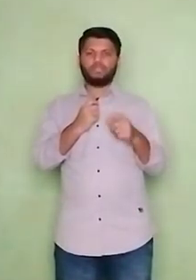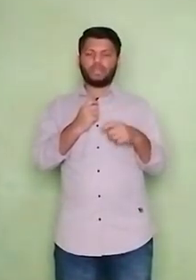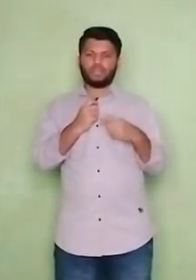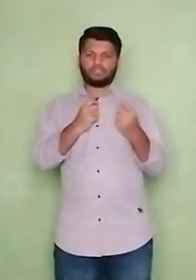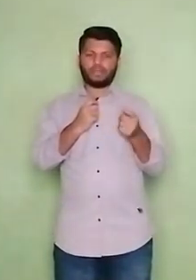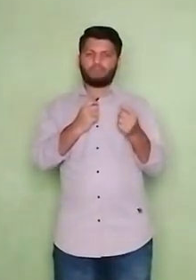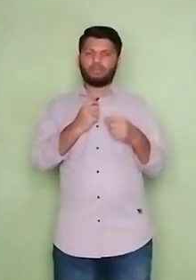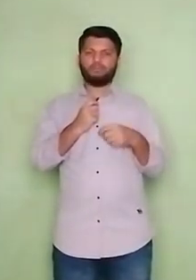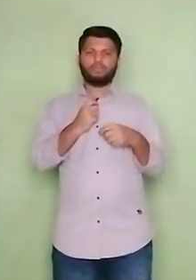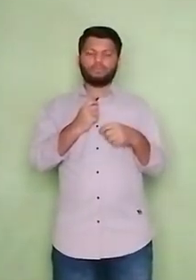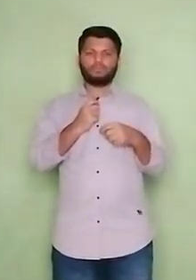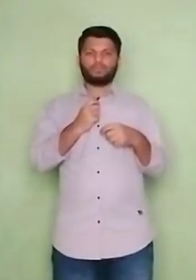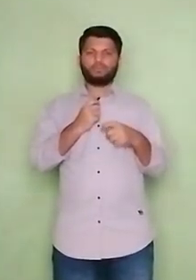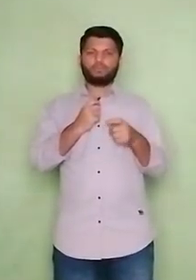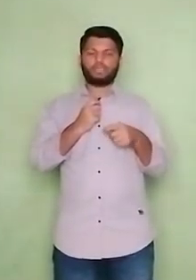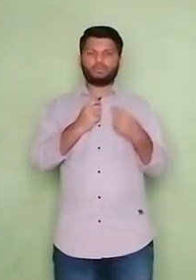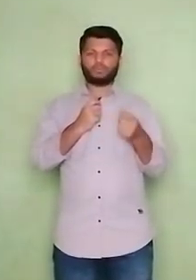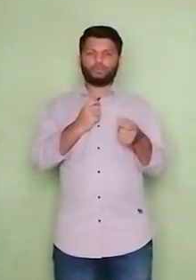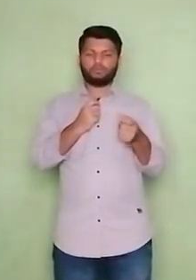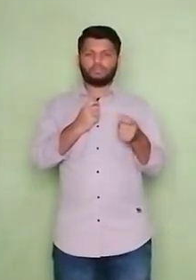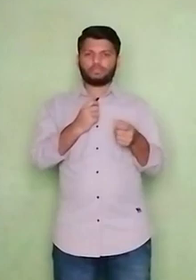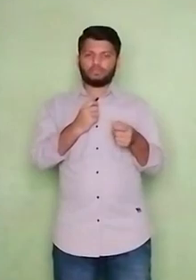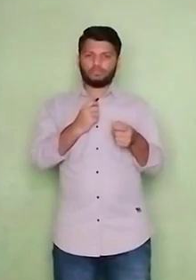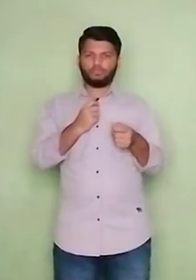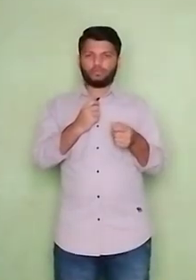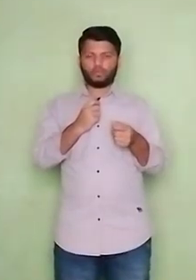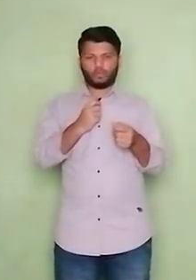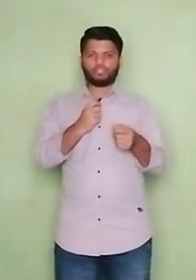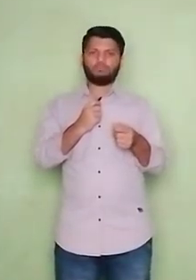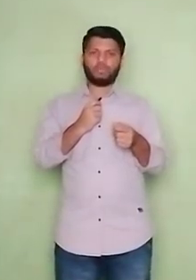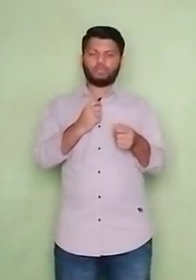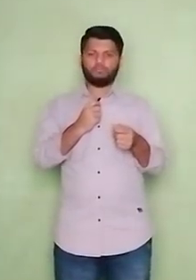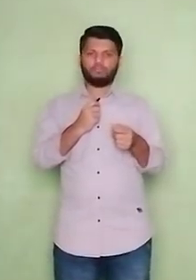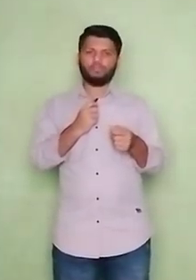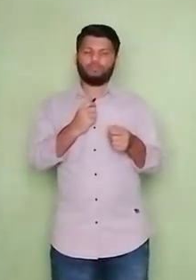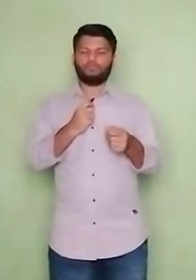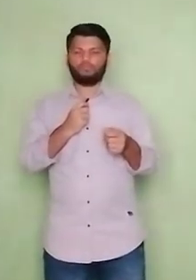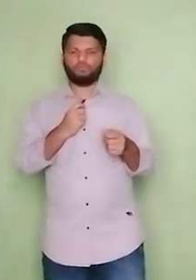in Java. So thank you so much for watching my video.